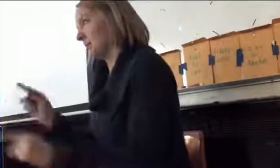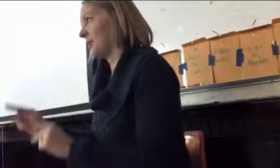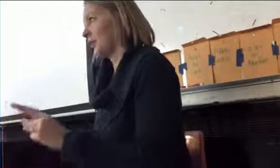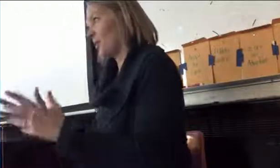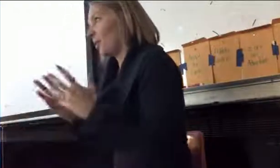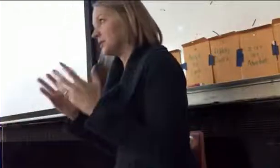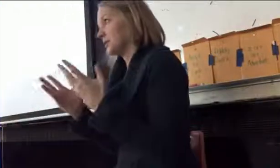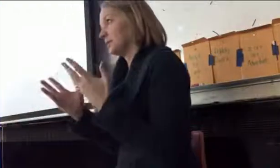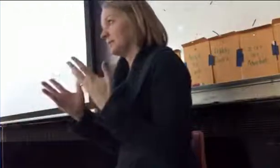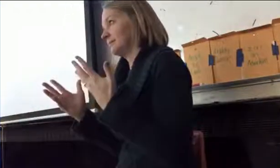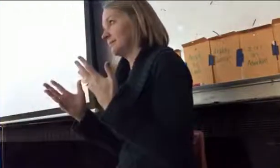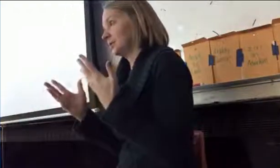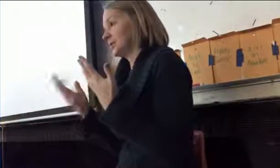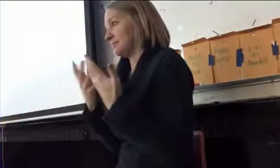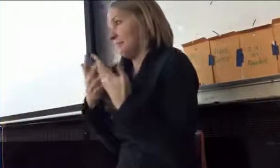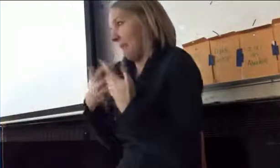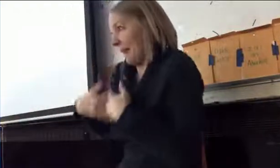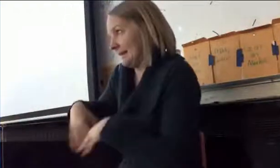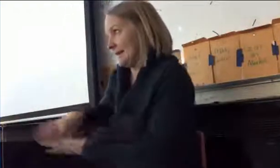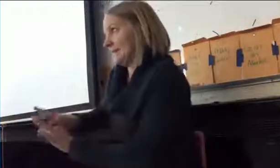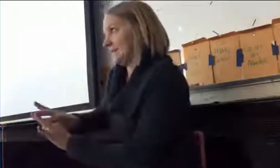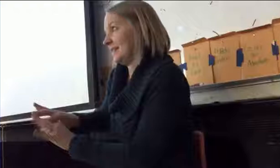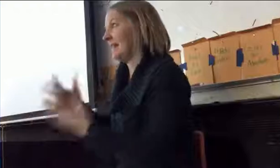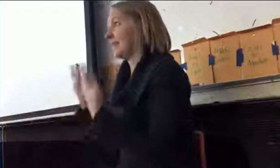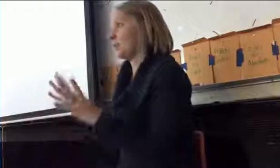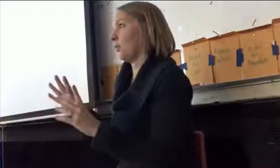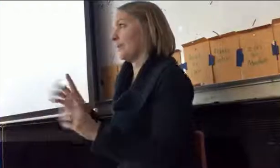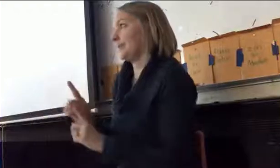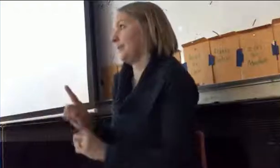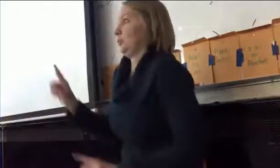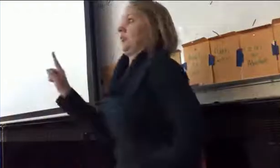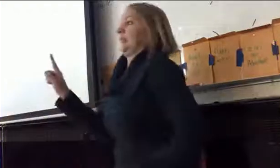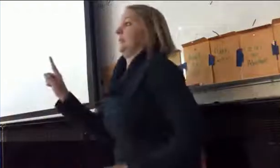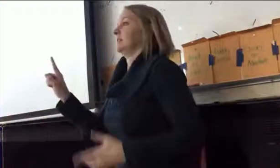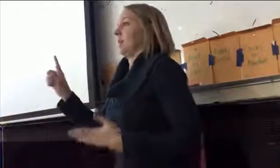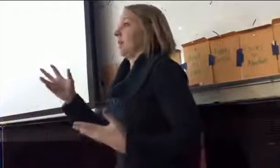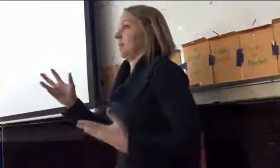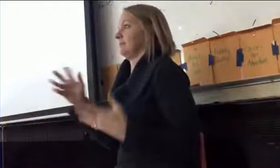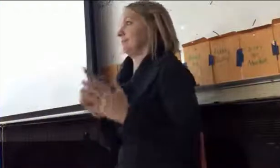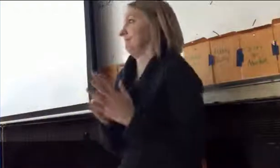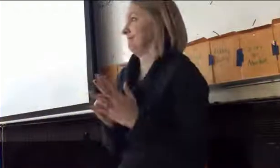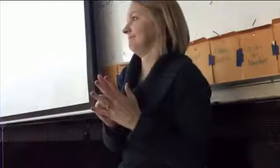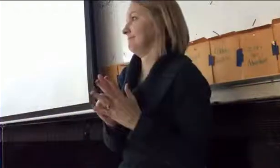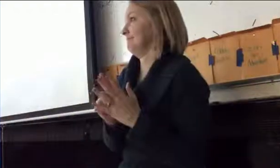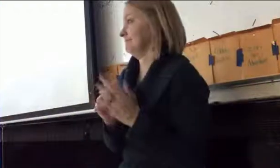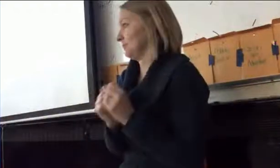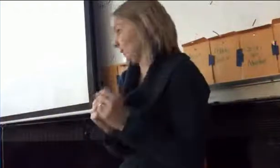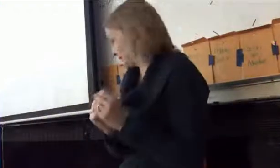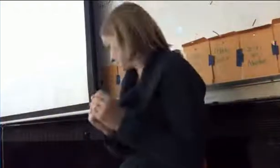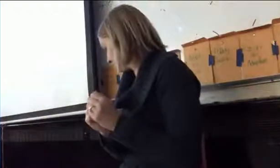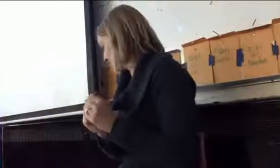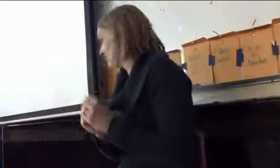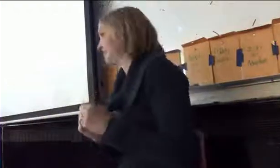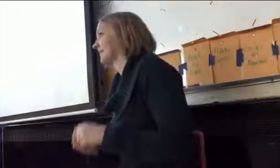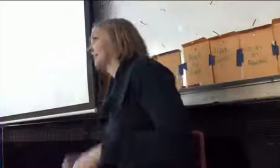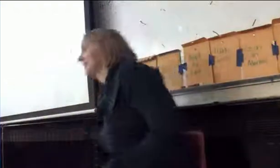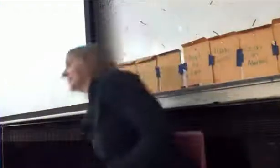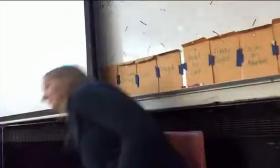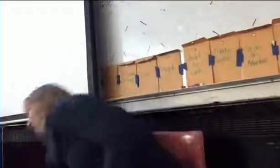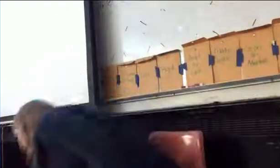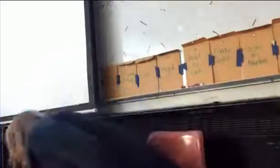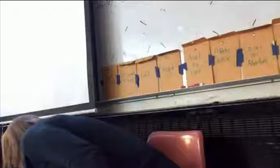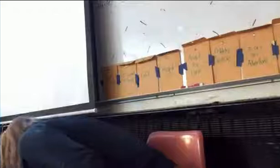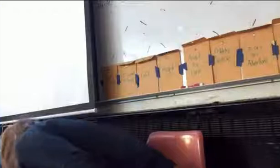want to blend and conform, right? They don't want to be this individual, okay? So, for example, that's why we have things called,